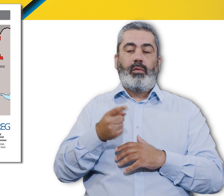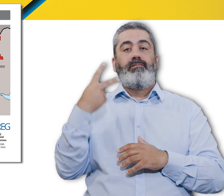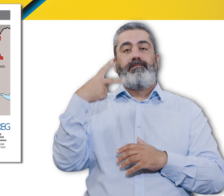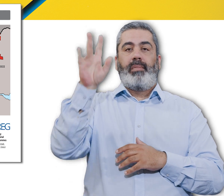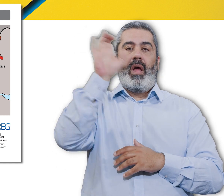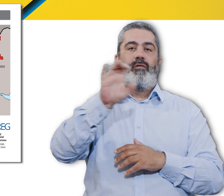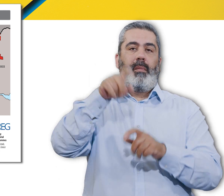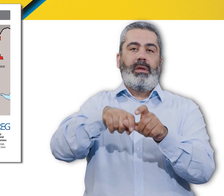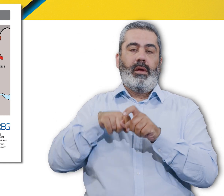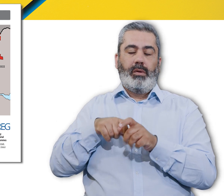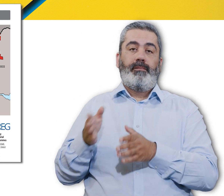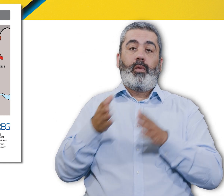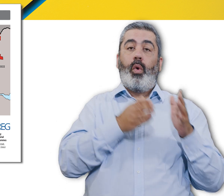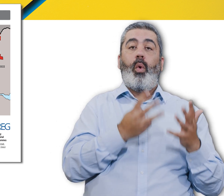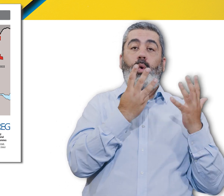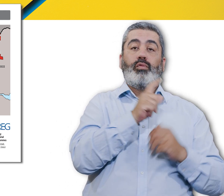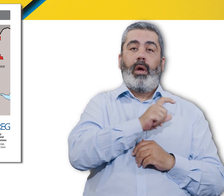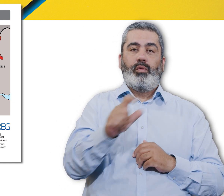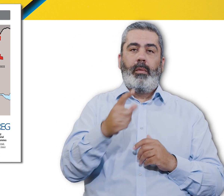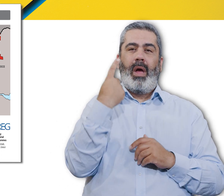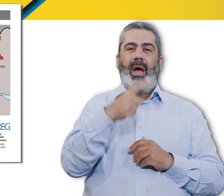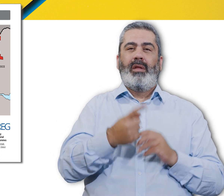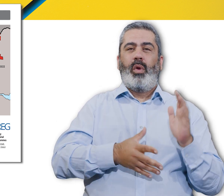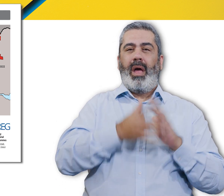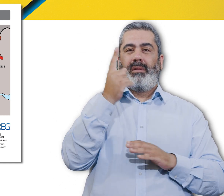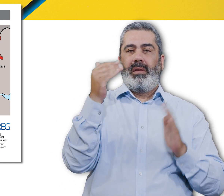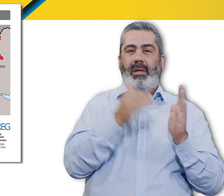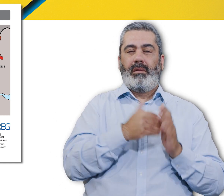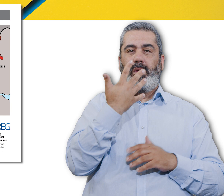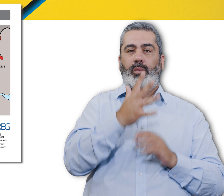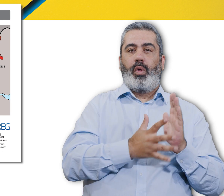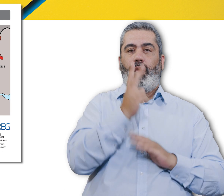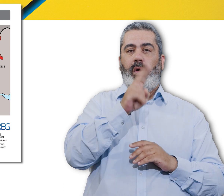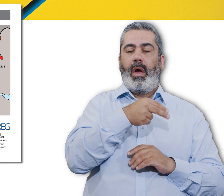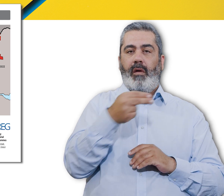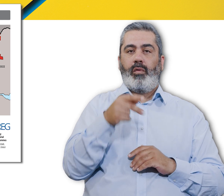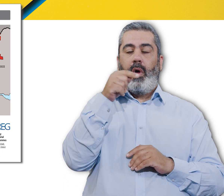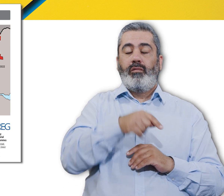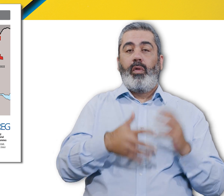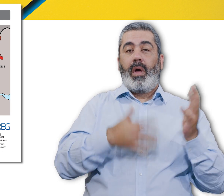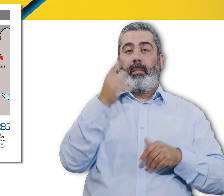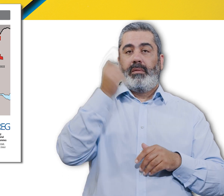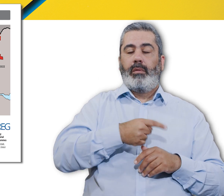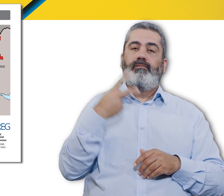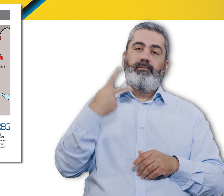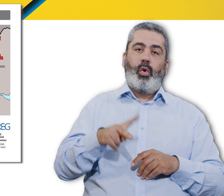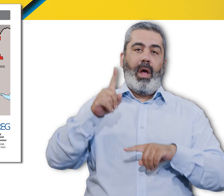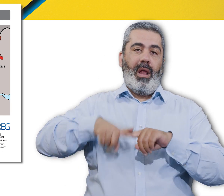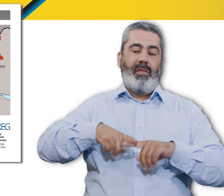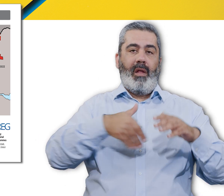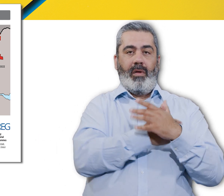€8.11152, 15%, the national counterpart. The eligible cross-border area spreads from the Ionia Sea to the Prespa